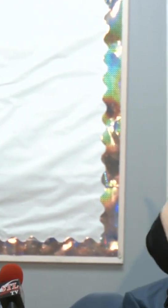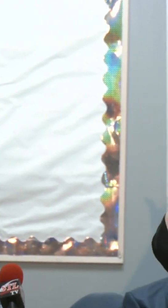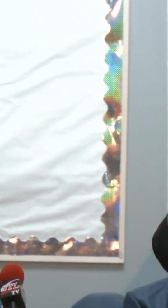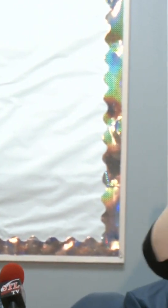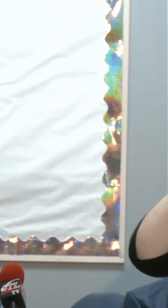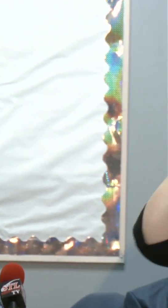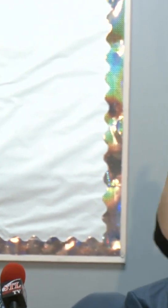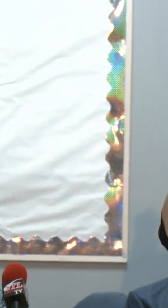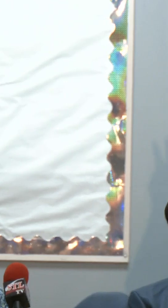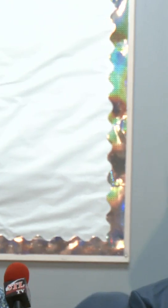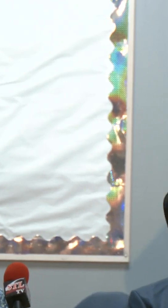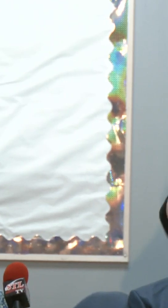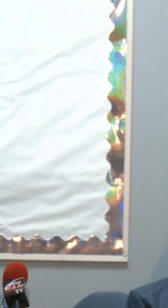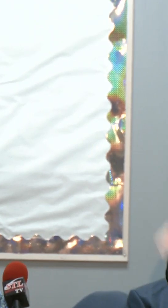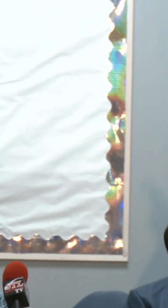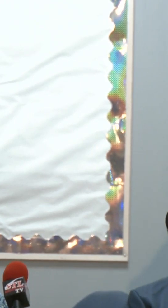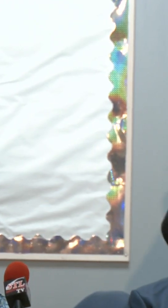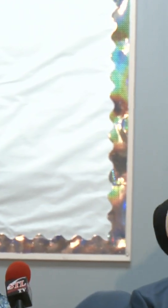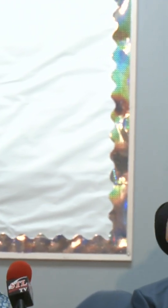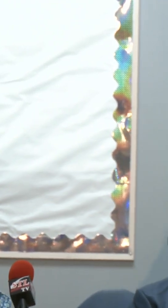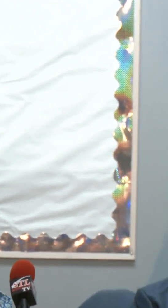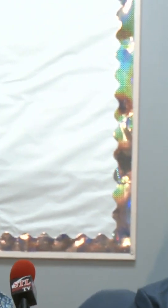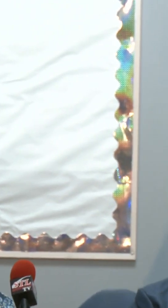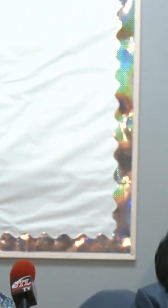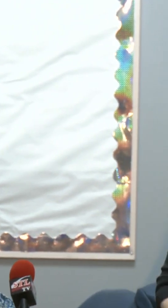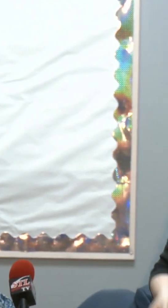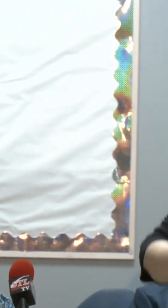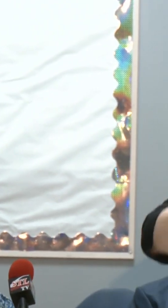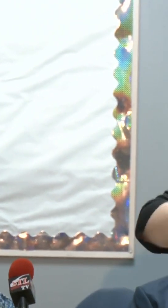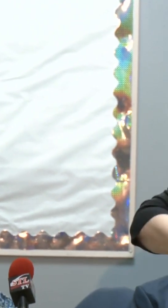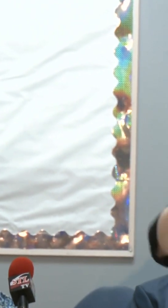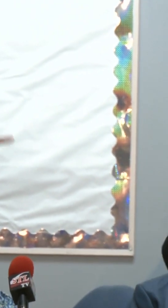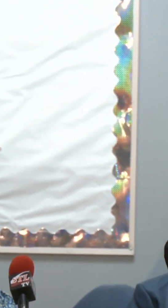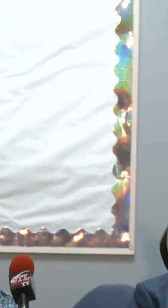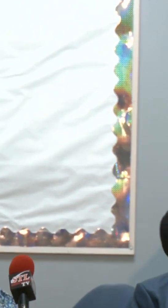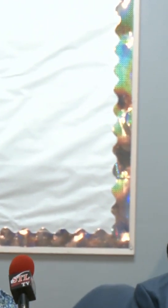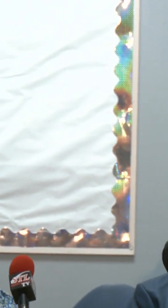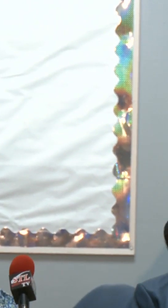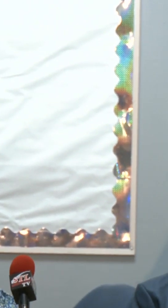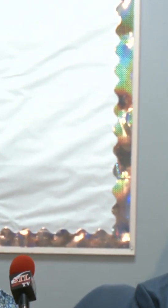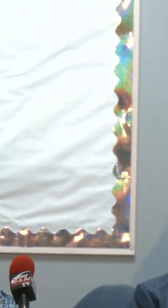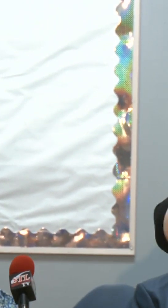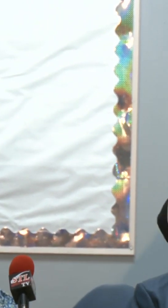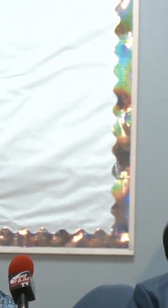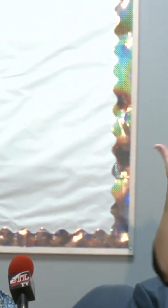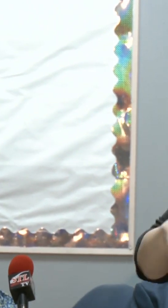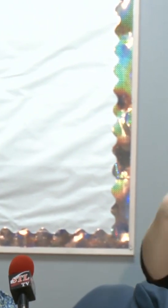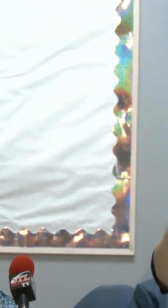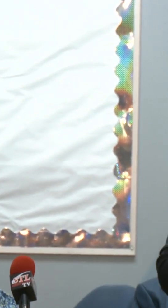given another 3% raise to city employees. That's on top of the raises in the last 2 years.